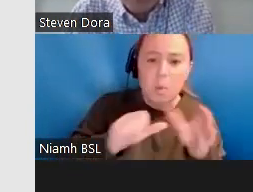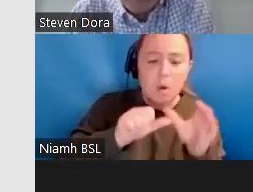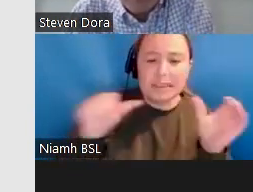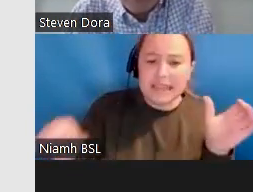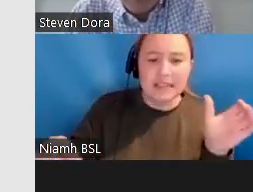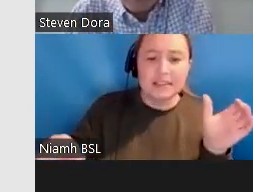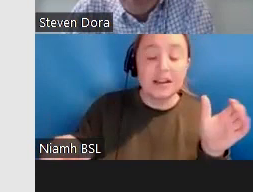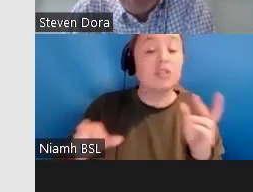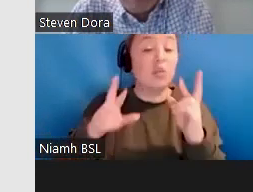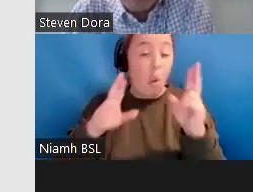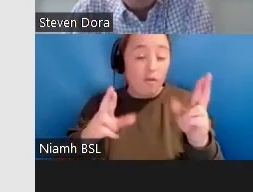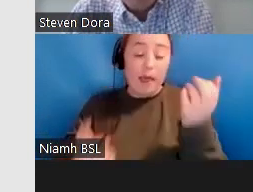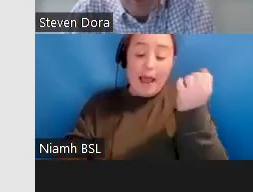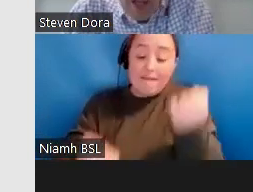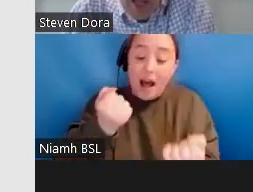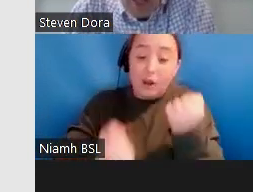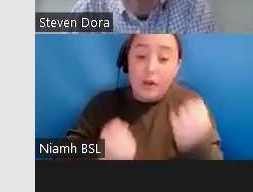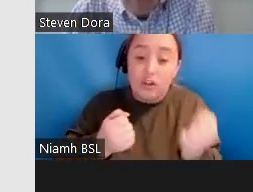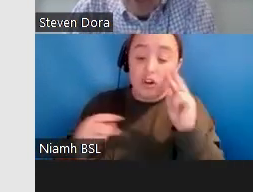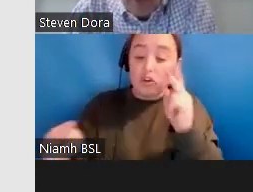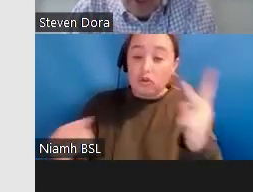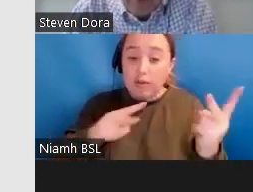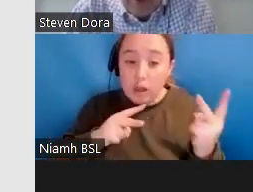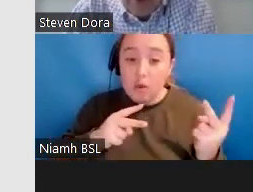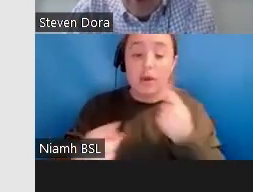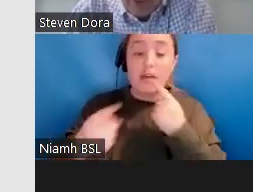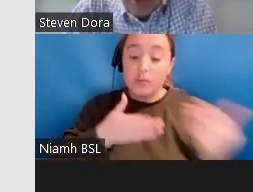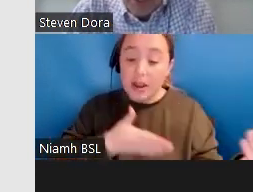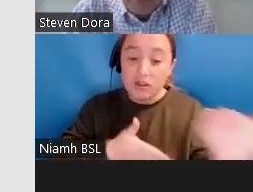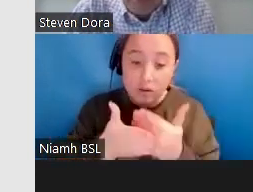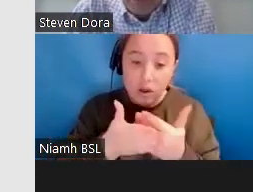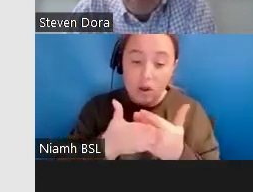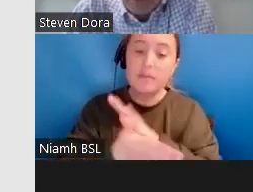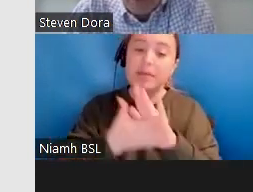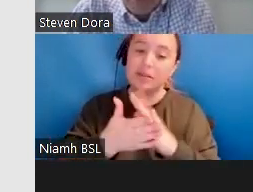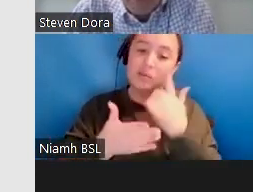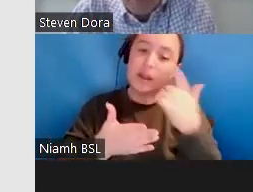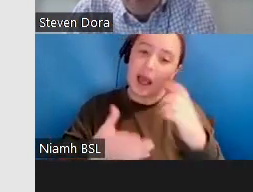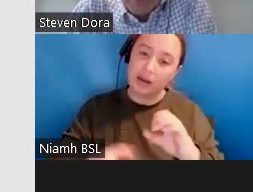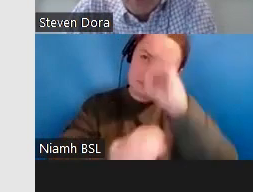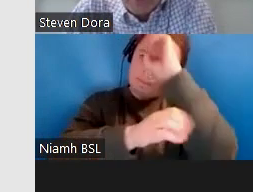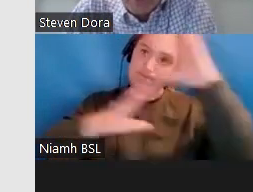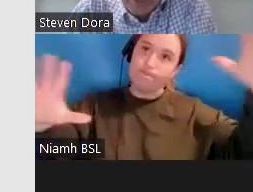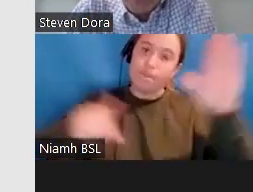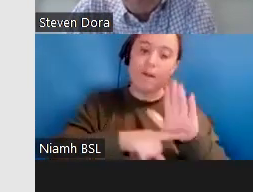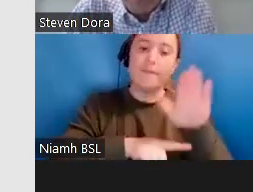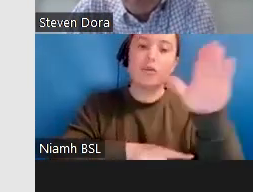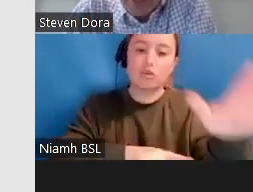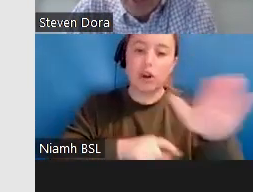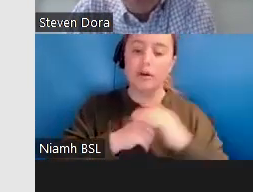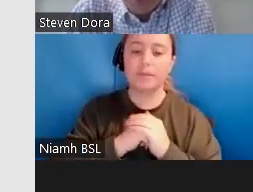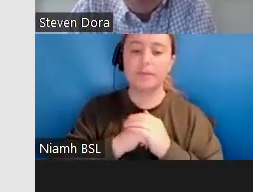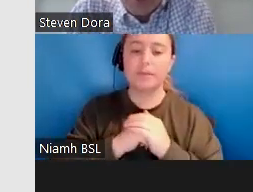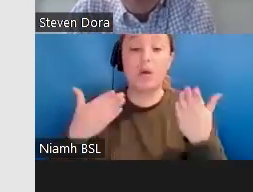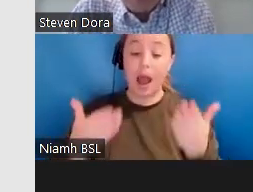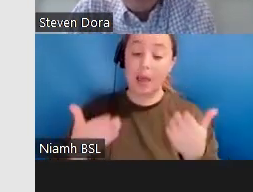will inform our early thinking about it. But I really think it's important that we focus all our effort and attention at the